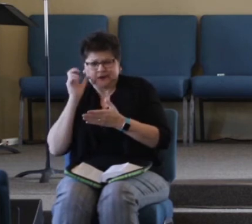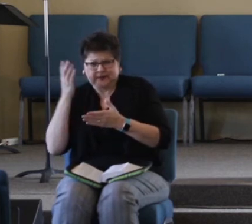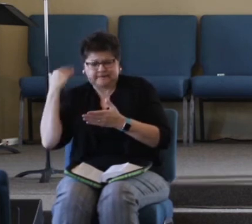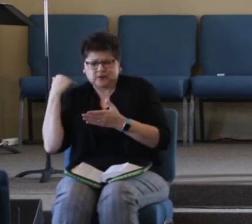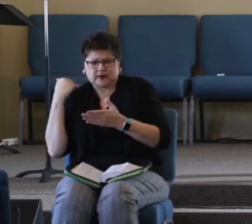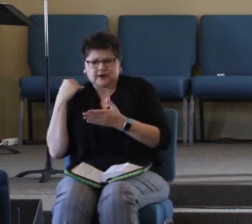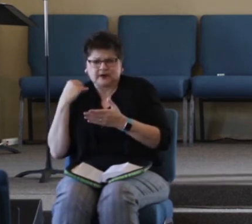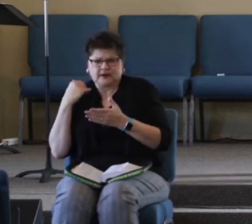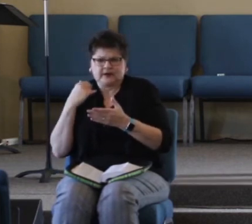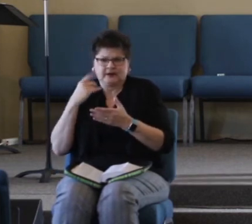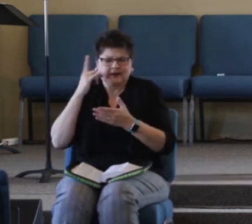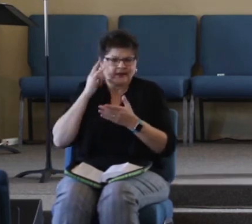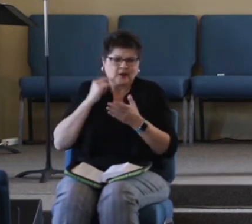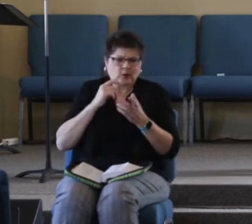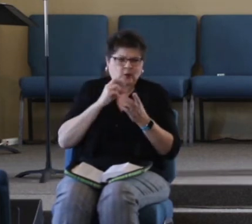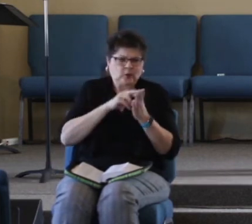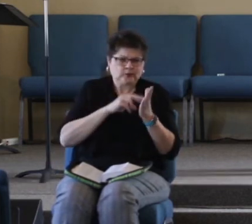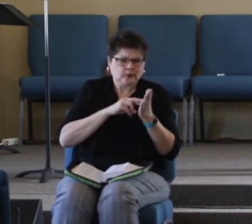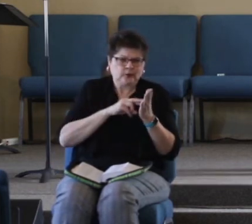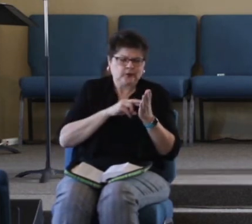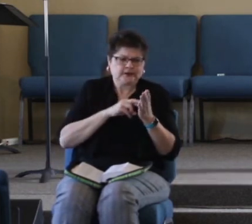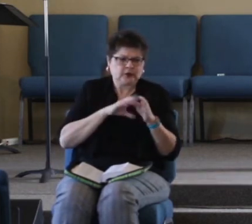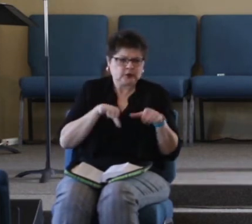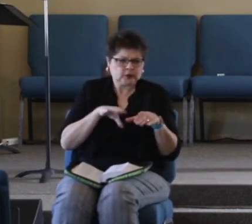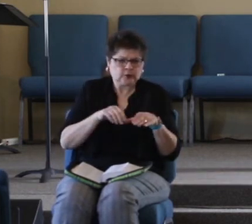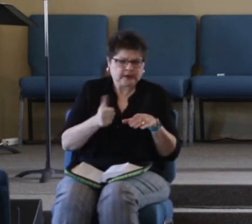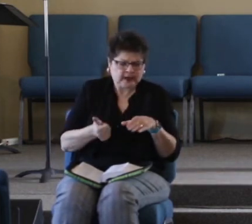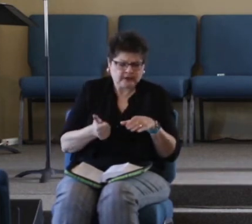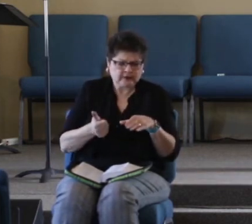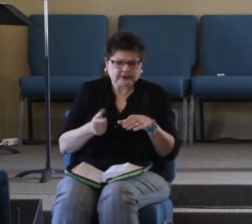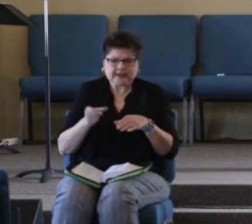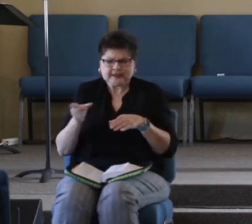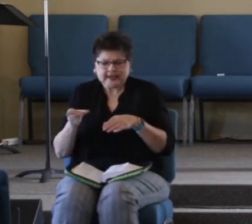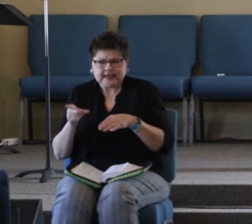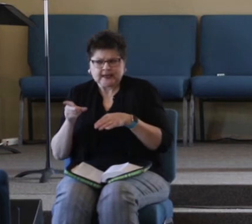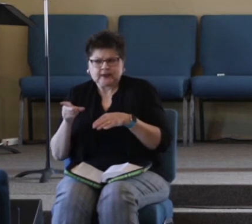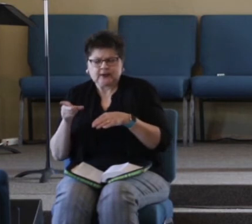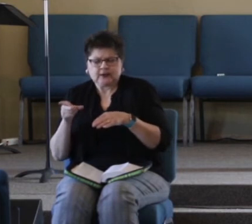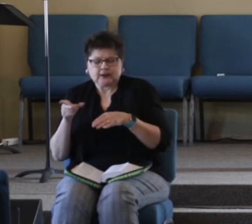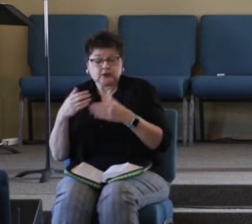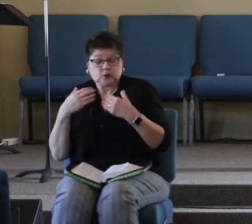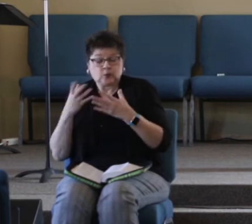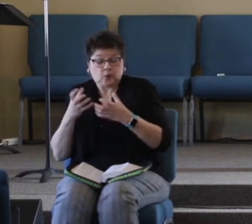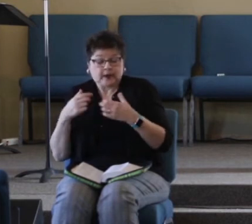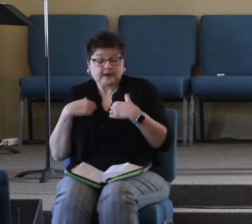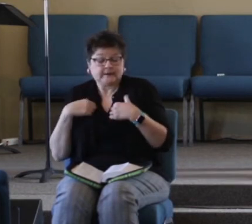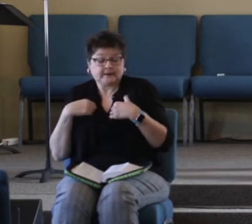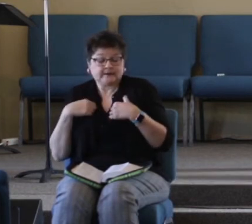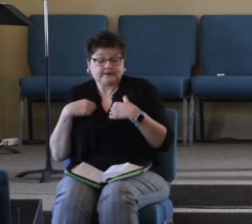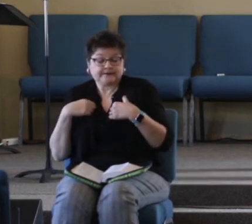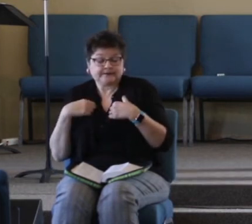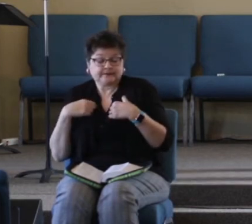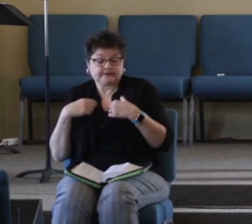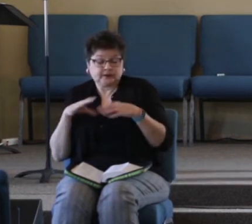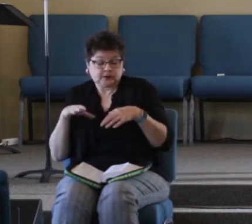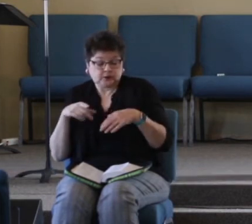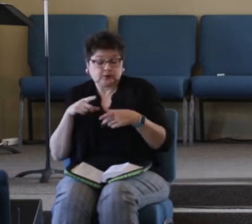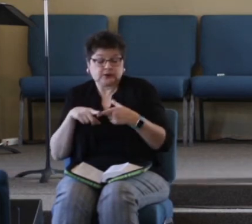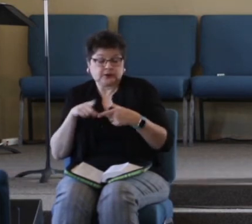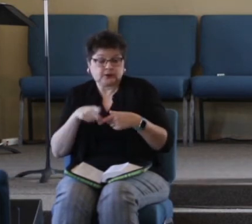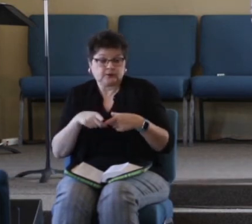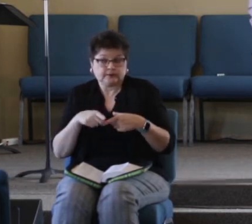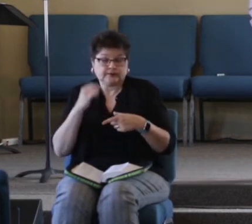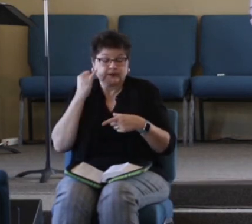unto others as you'd have them do unto you. That's a foreign concept. If someone slaps